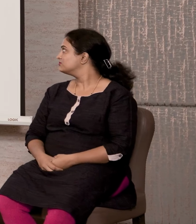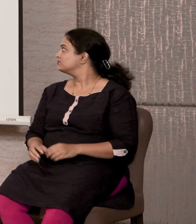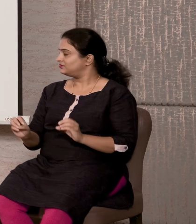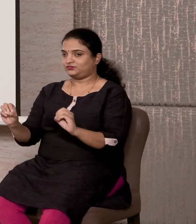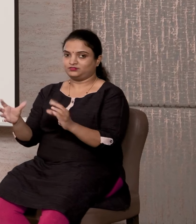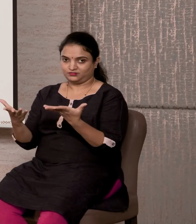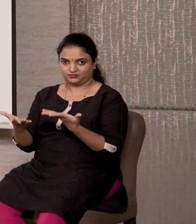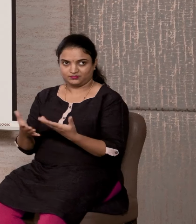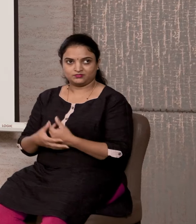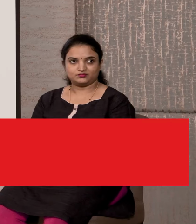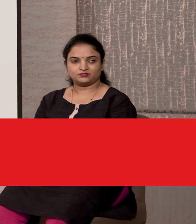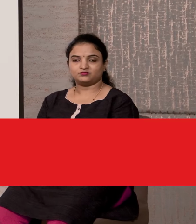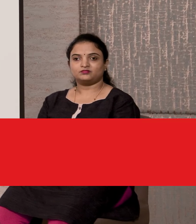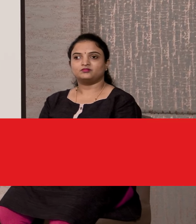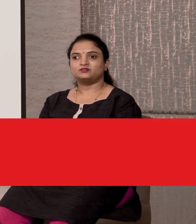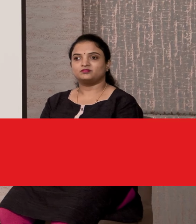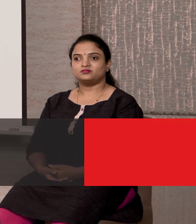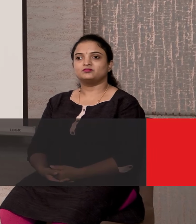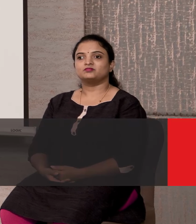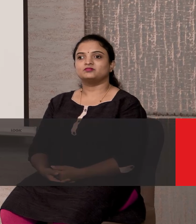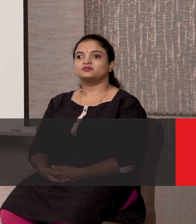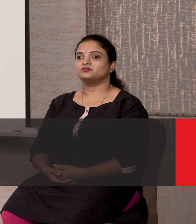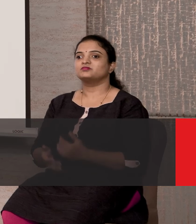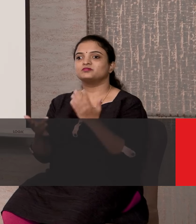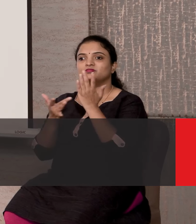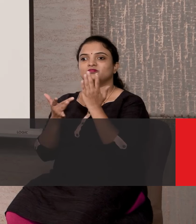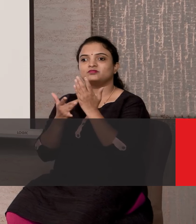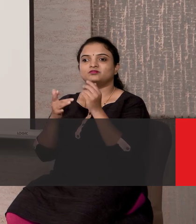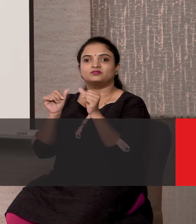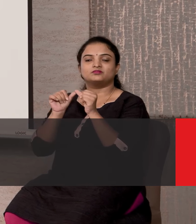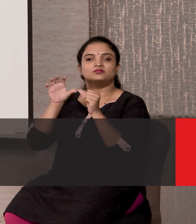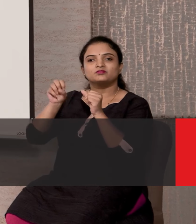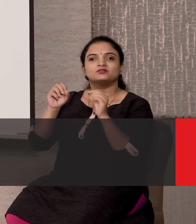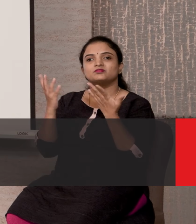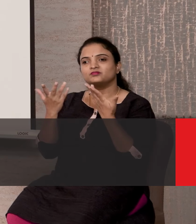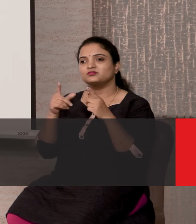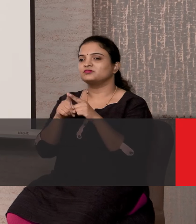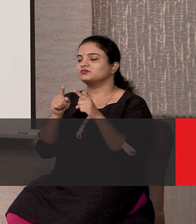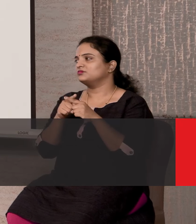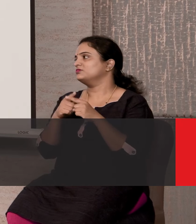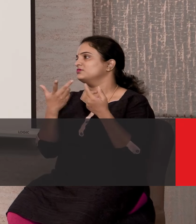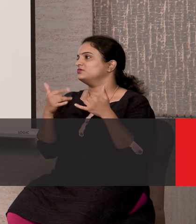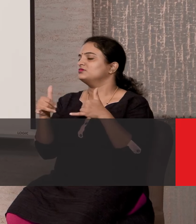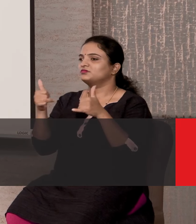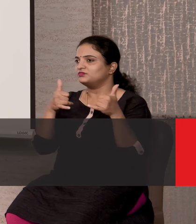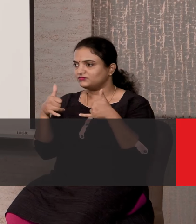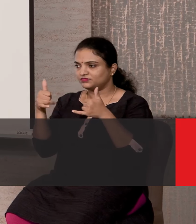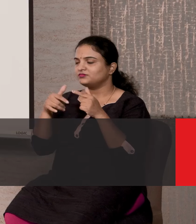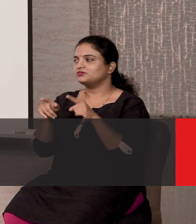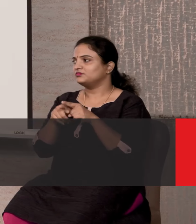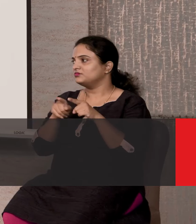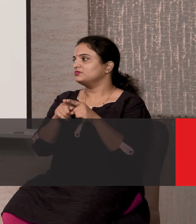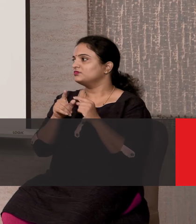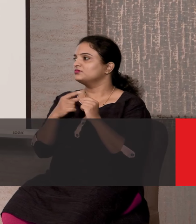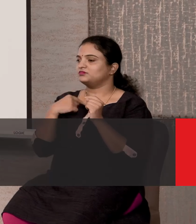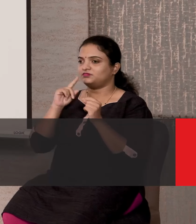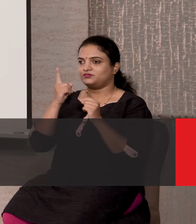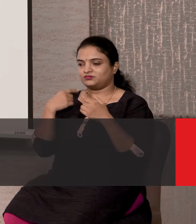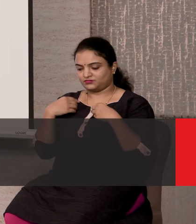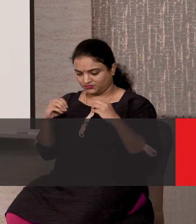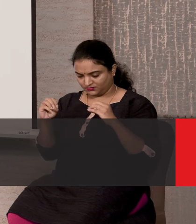started. So I'll talk about digital accessibility education using serious games, game-based learning, and so on. So firstly, let's